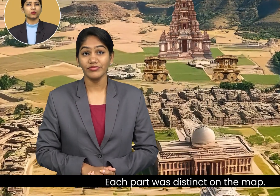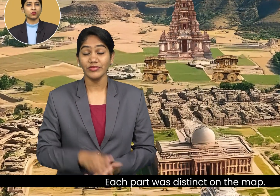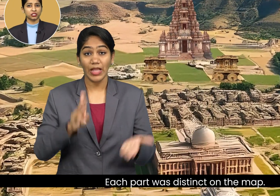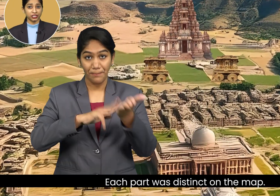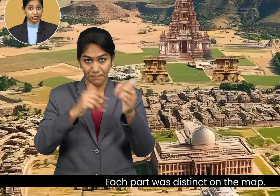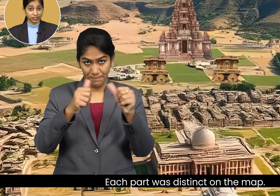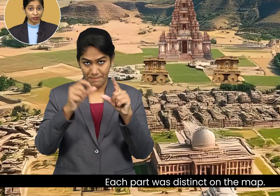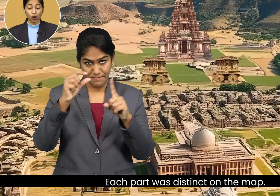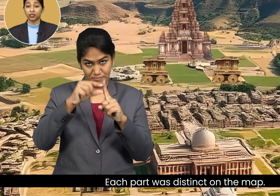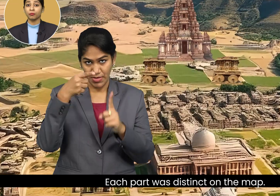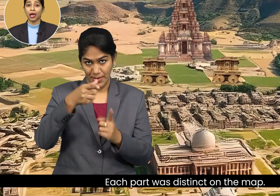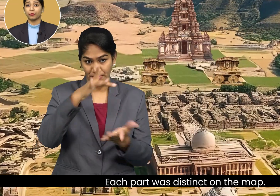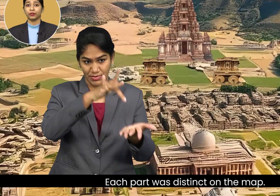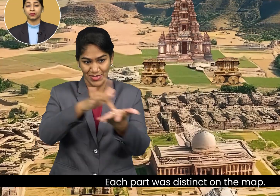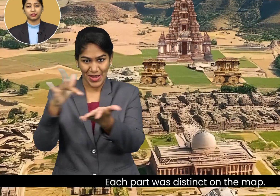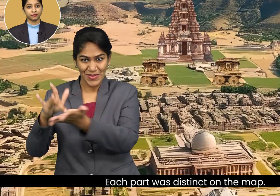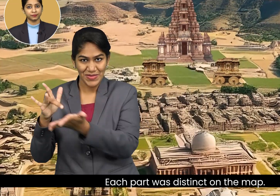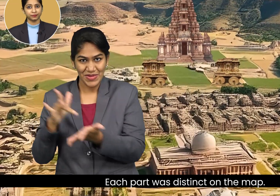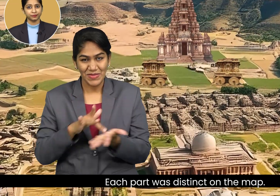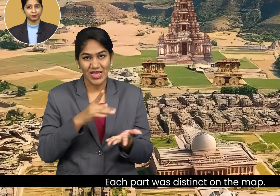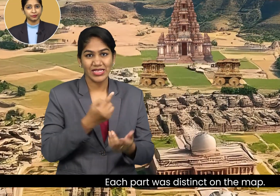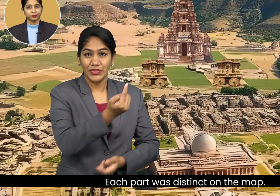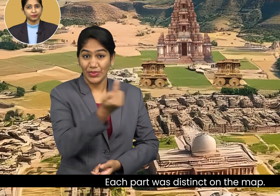Each part was distinct on the map.